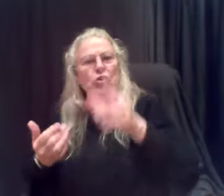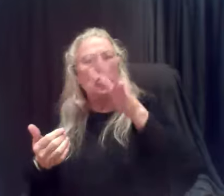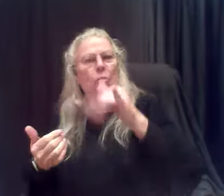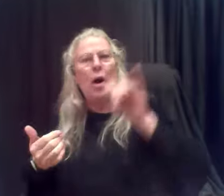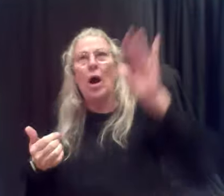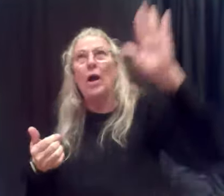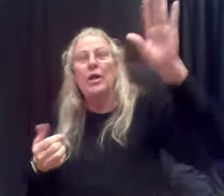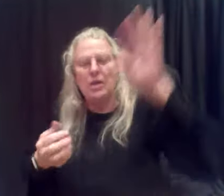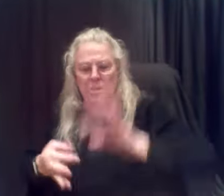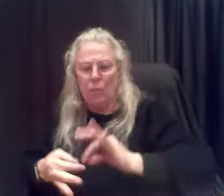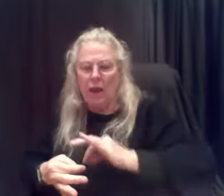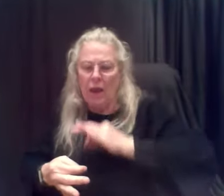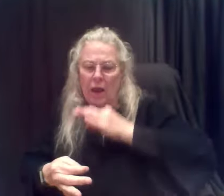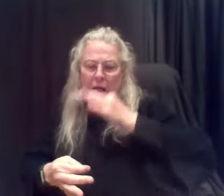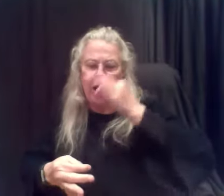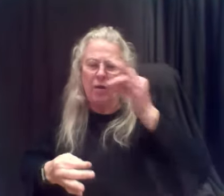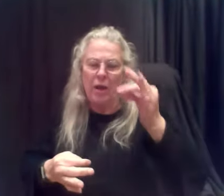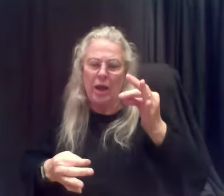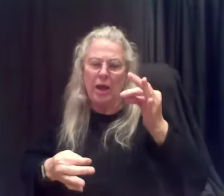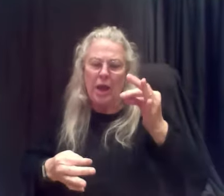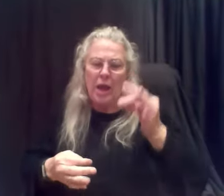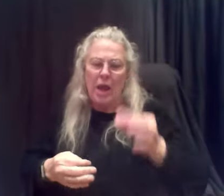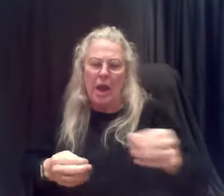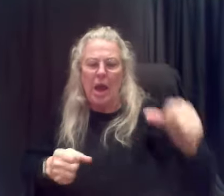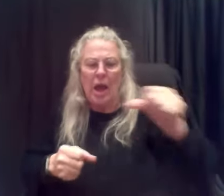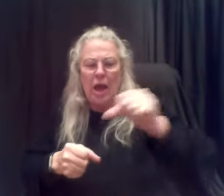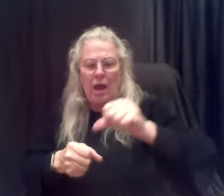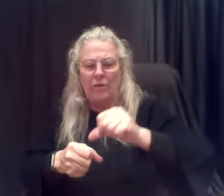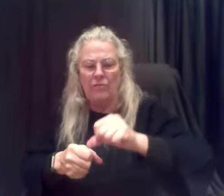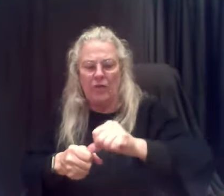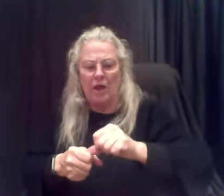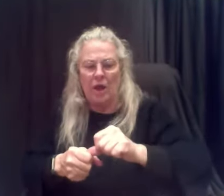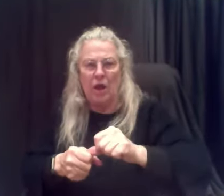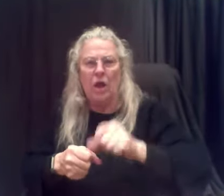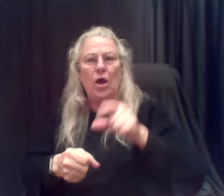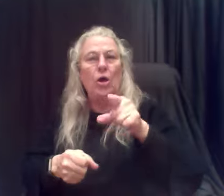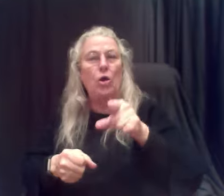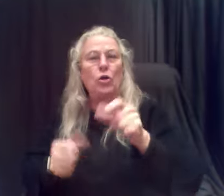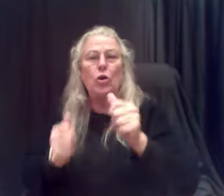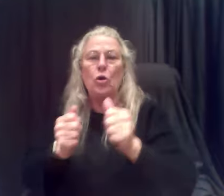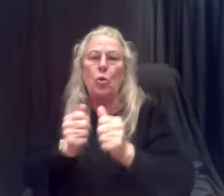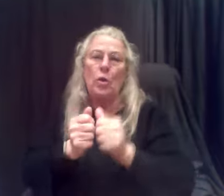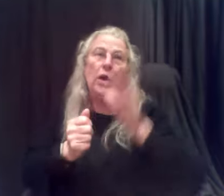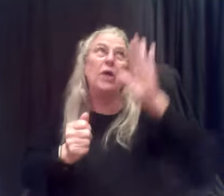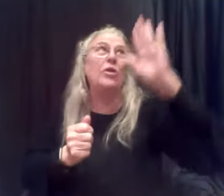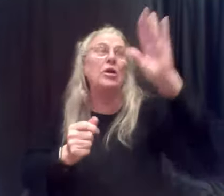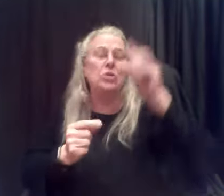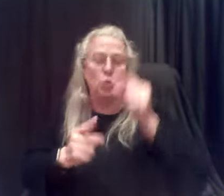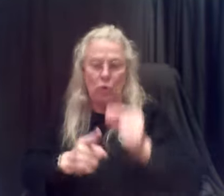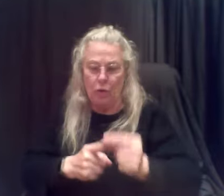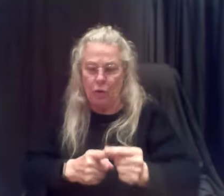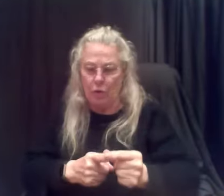you by his Spirit and filled you with his